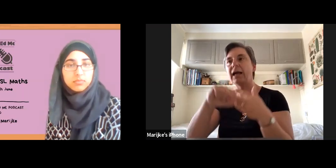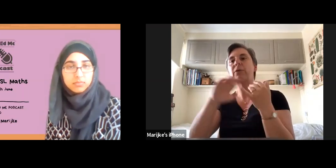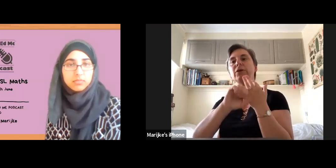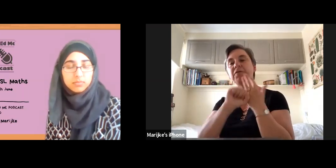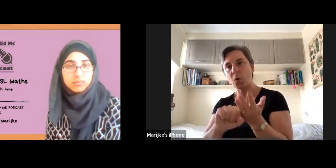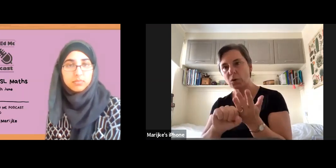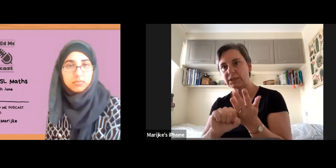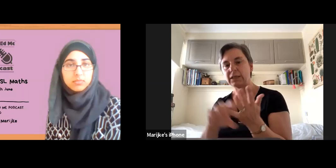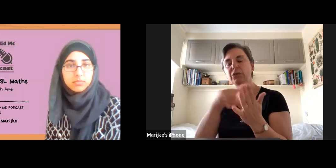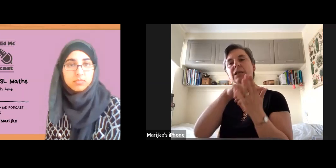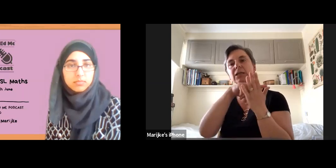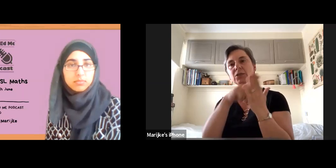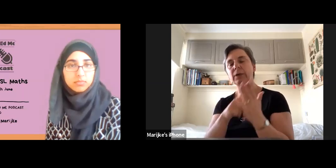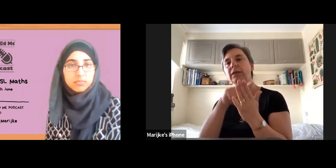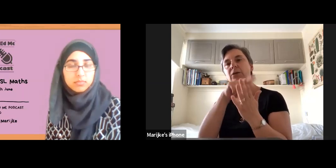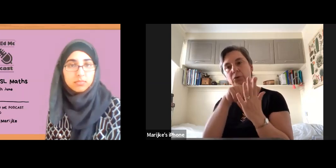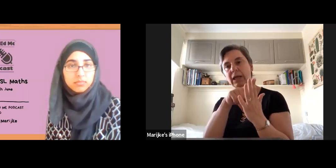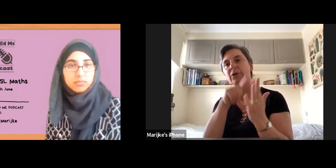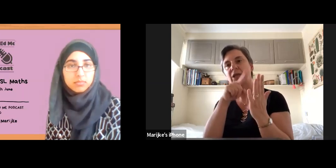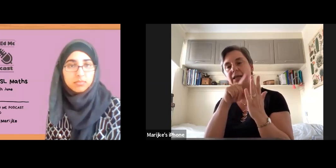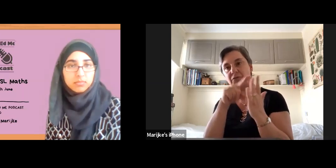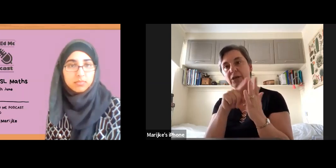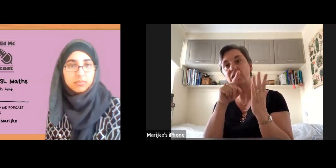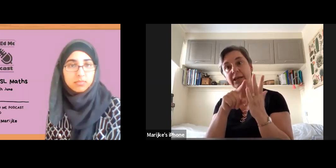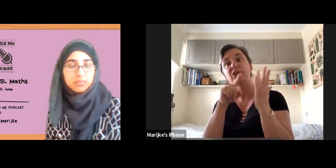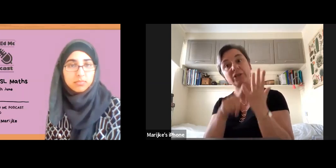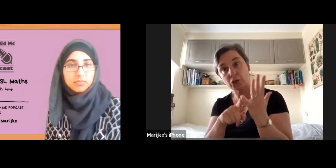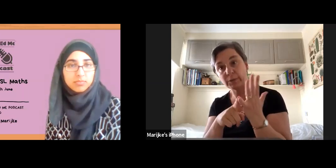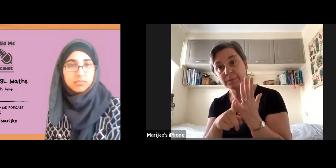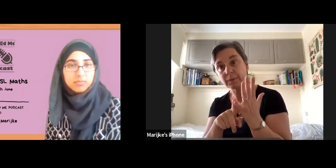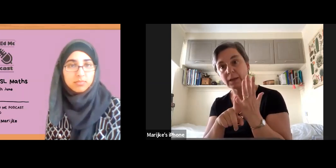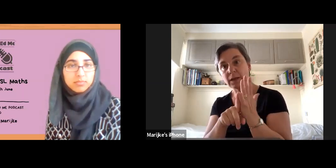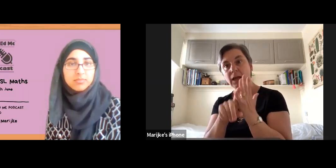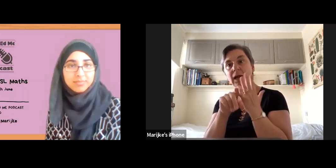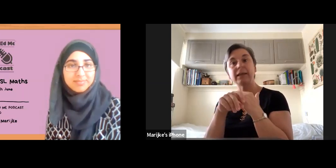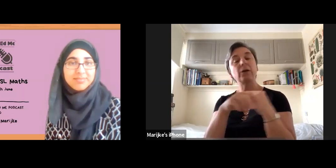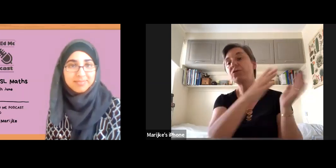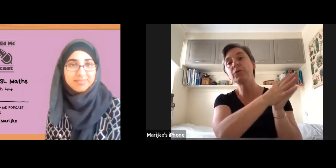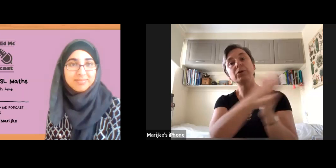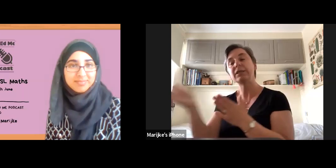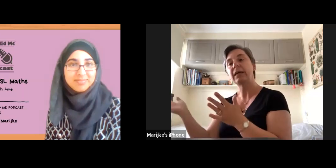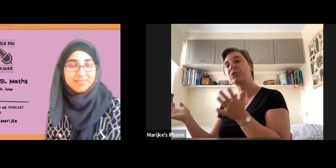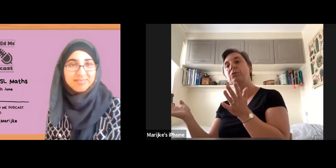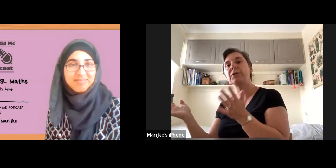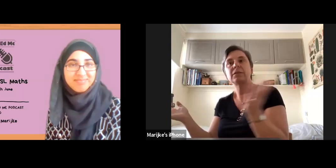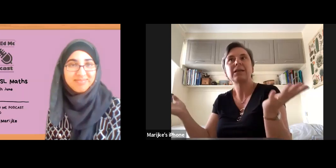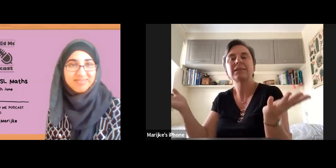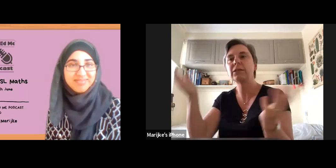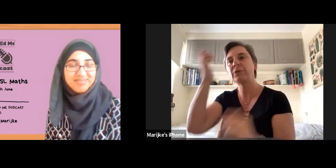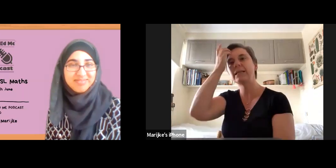then when you're 14, you start doing your own language and the French and the English and German. And that goes through your entire school career. So that's until you're 18.